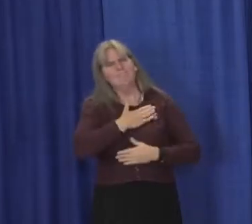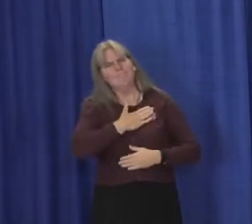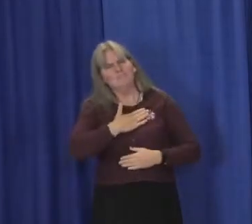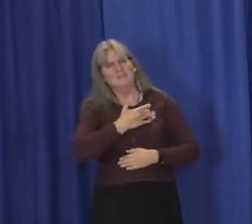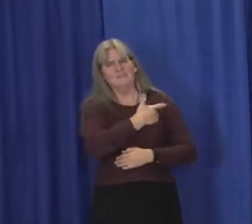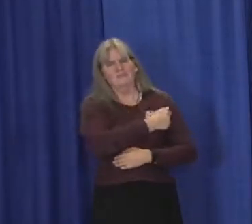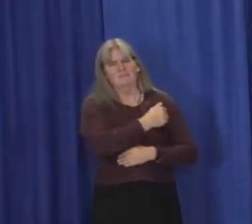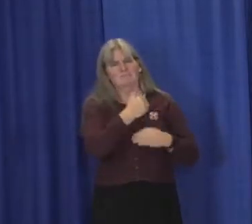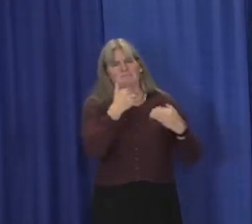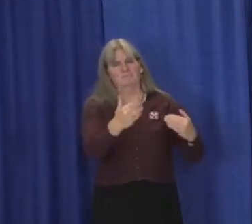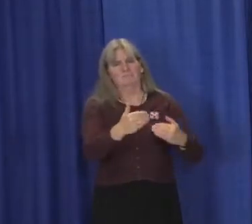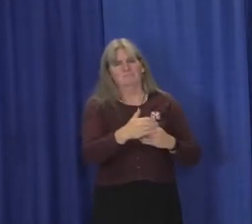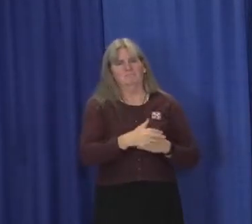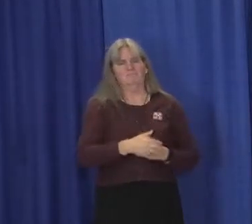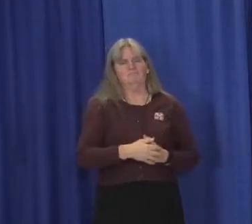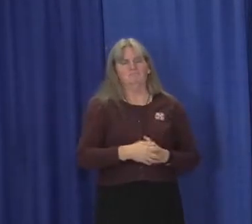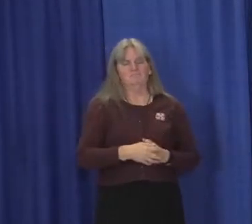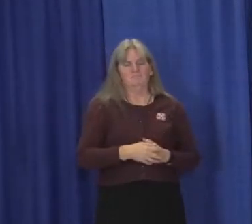vaccinated.